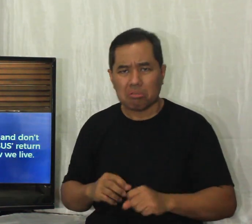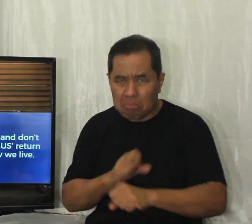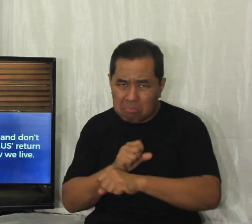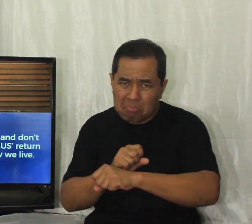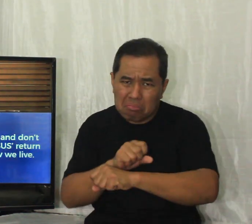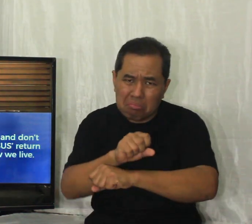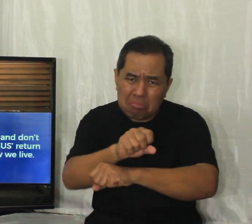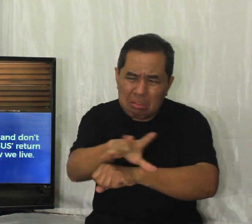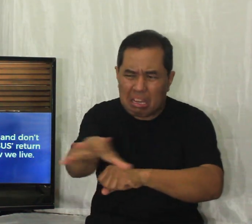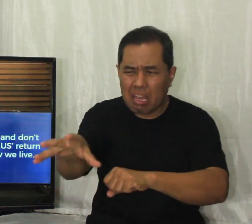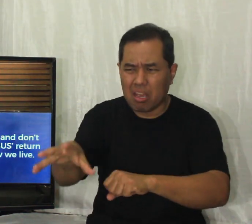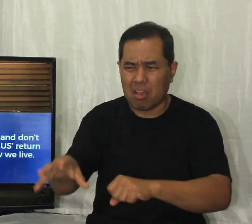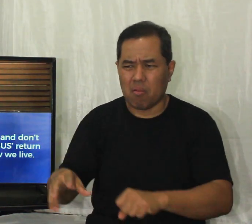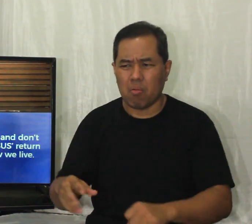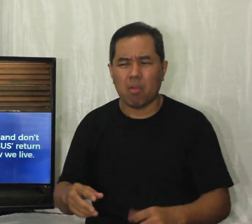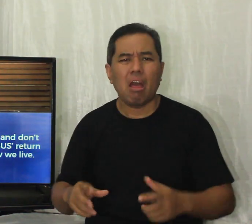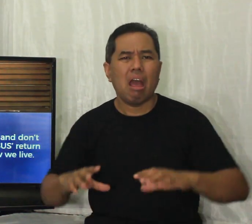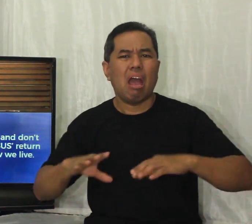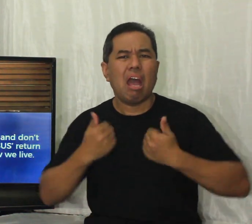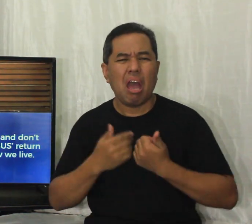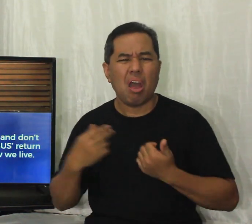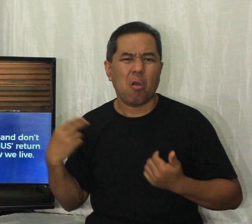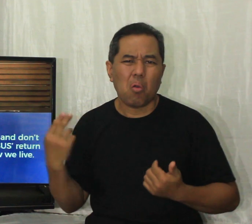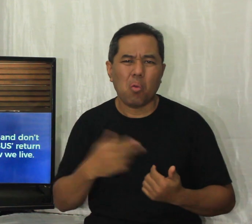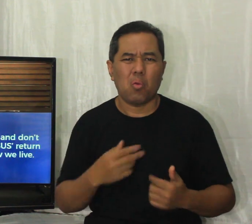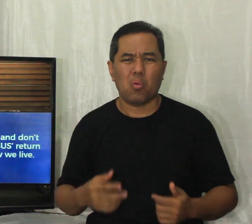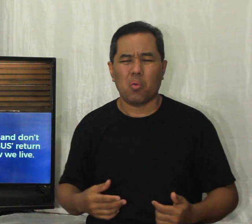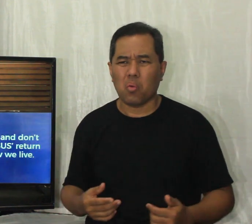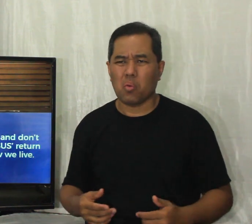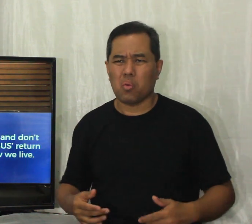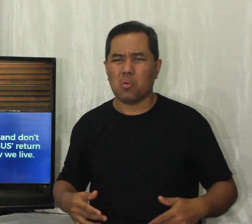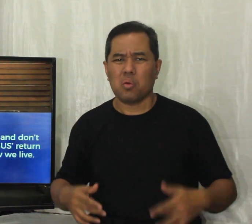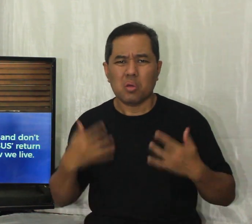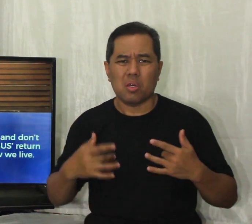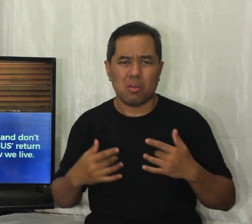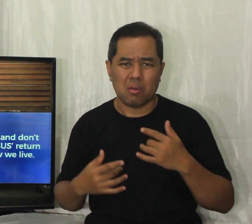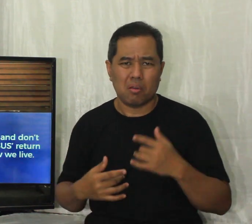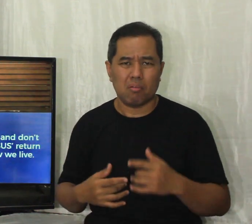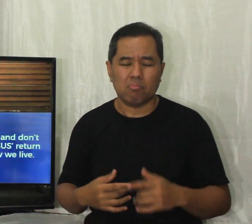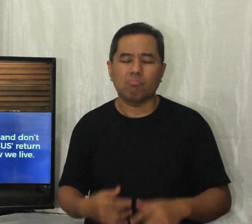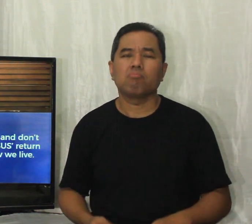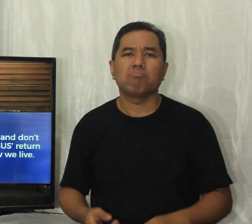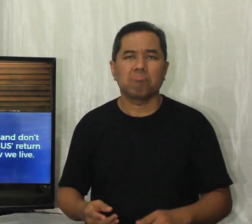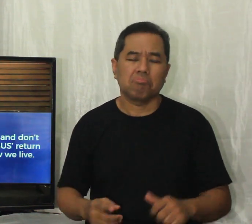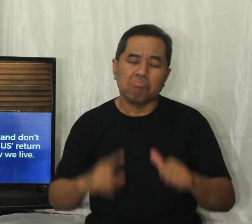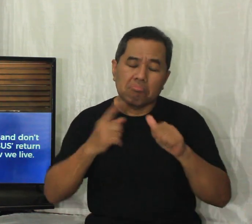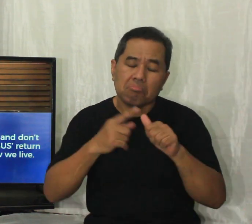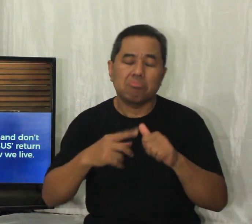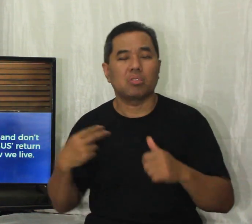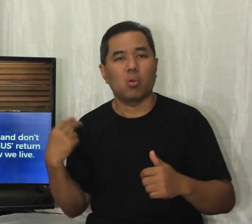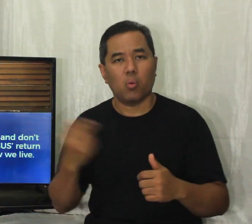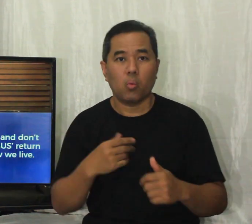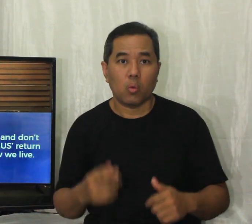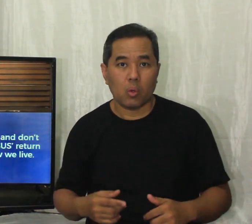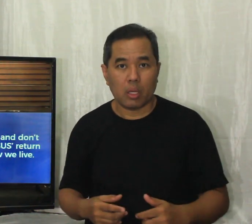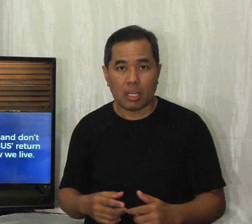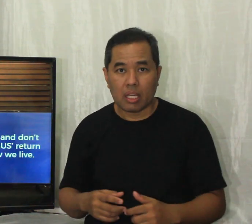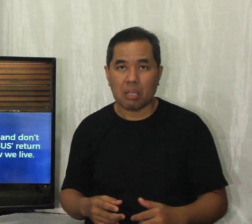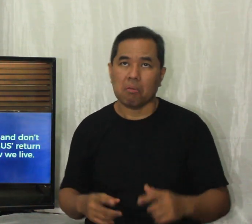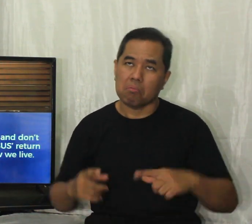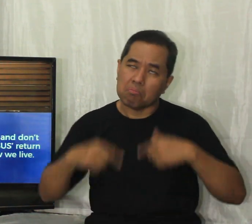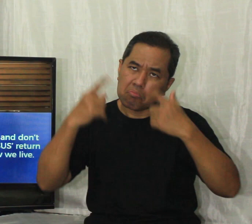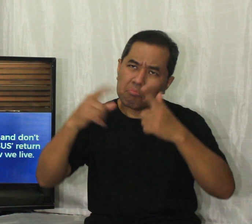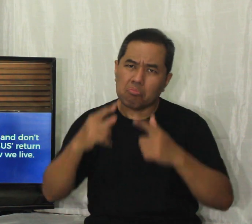into heaven. He is sitting on the right hand throne of God, interceding for us. We can pray to him, but you know, sometimes we don't directly get